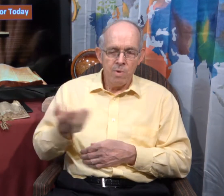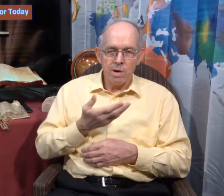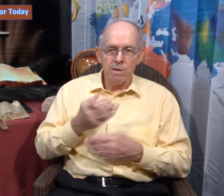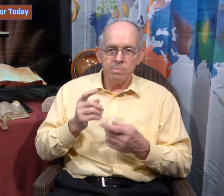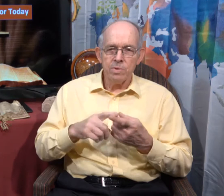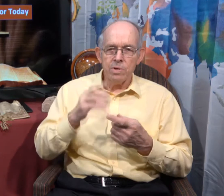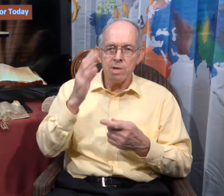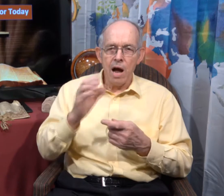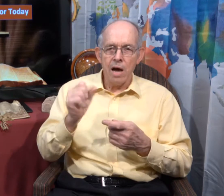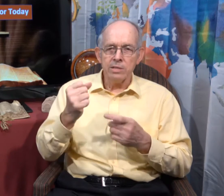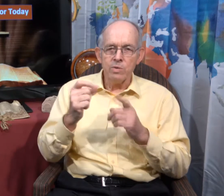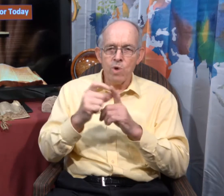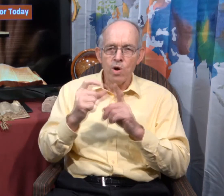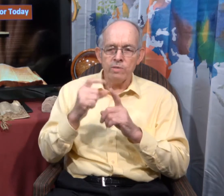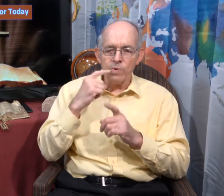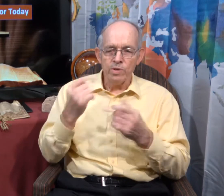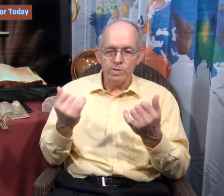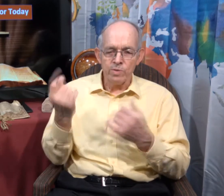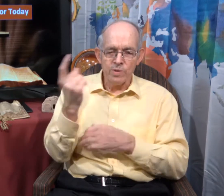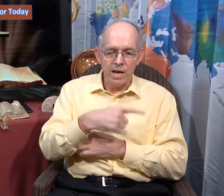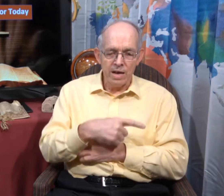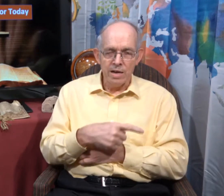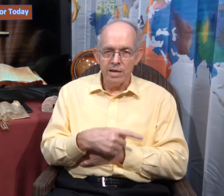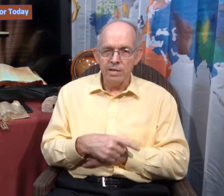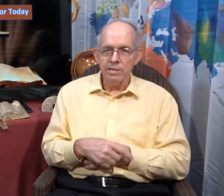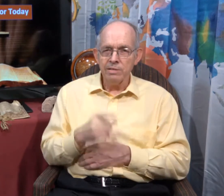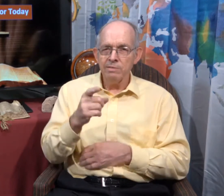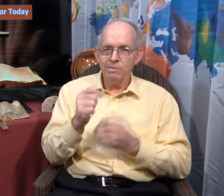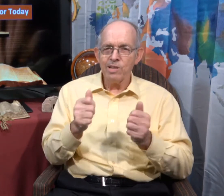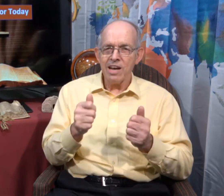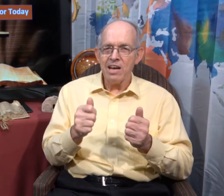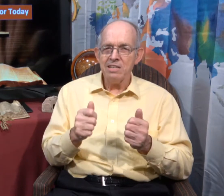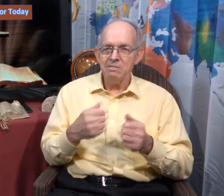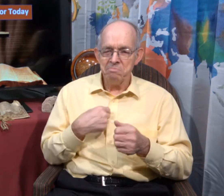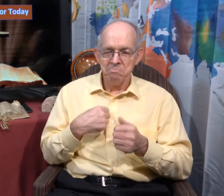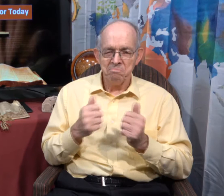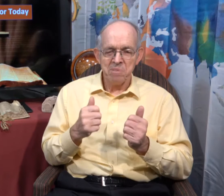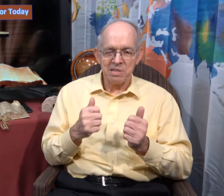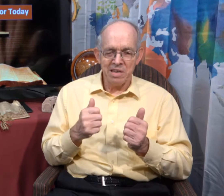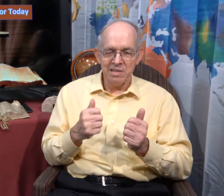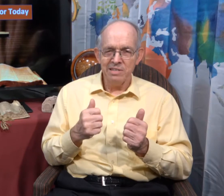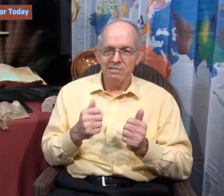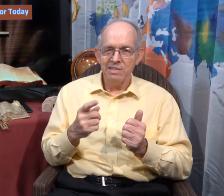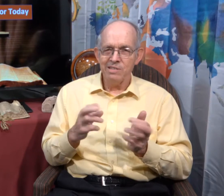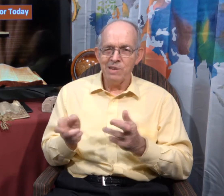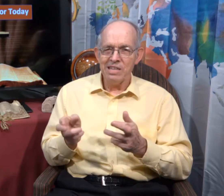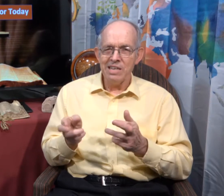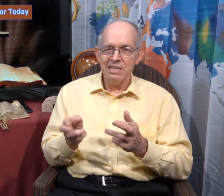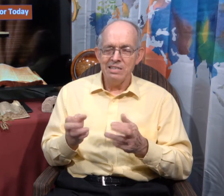welcome to God's Word for today. You okay? Okay. Are you ready?